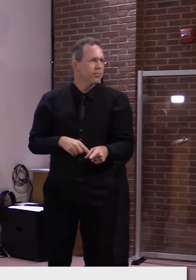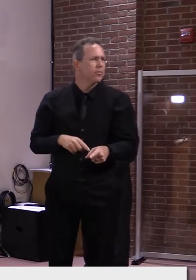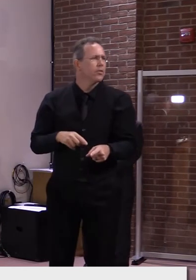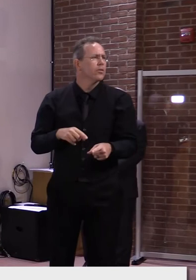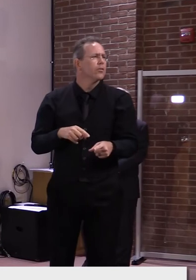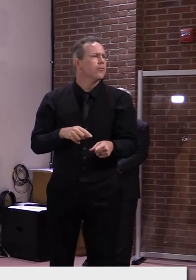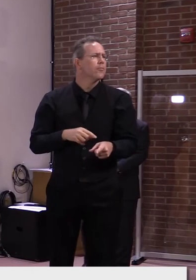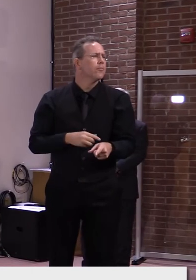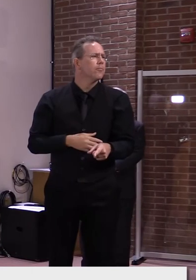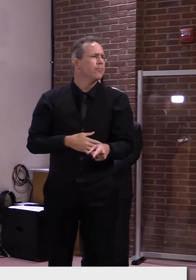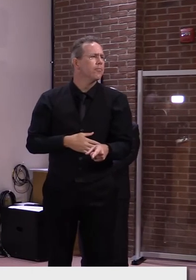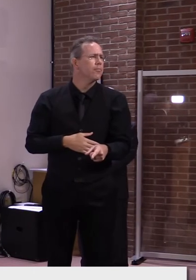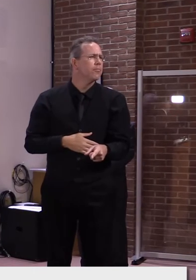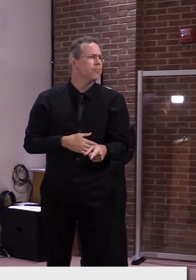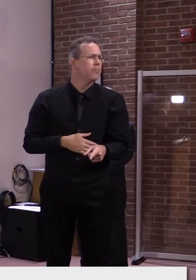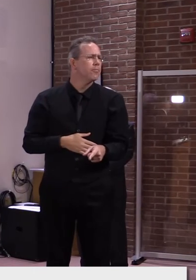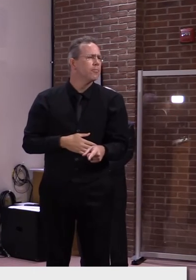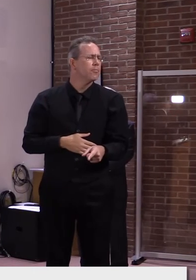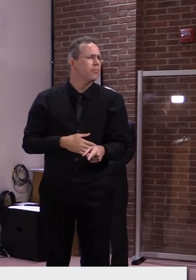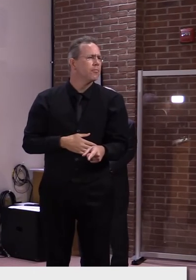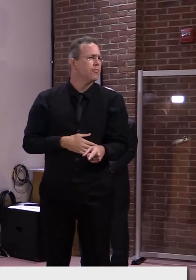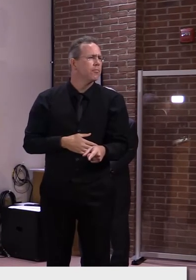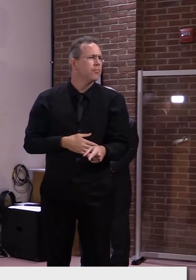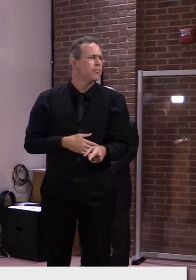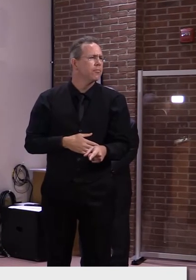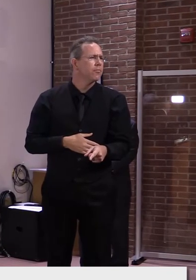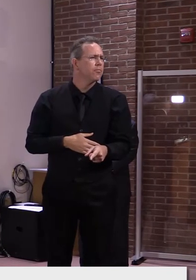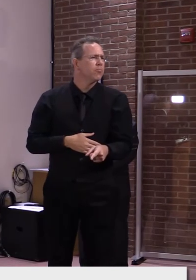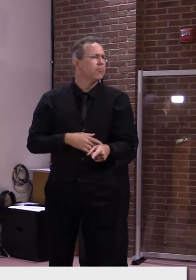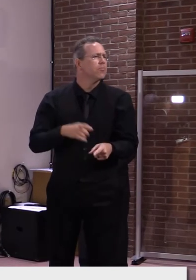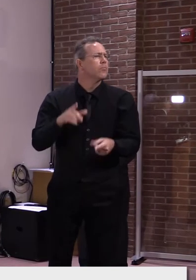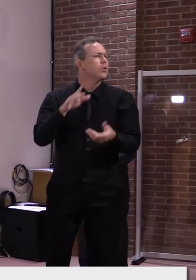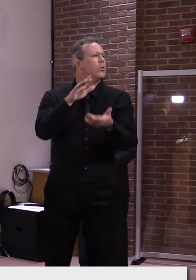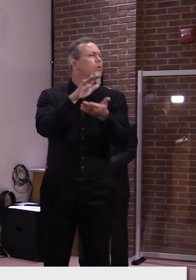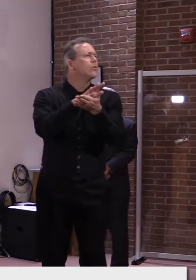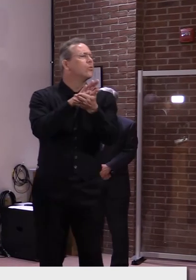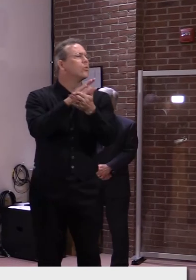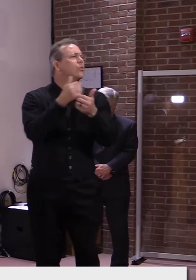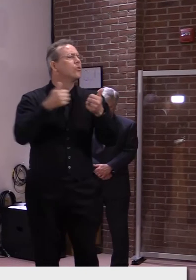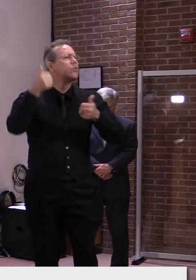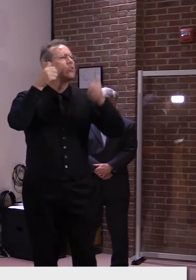their recovery plans with summer schools. Secretary French, are you hearing of this issue?